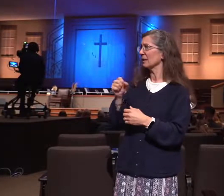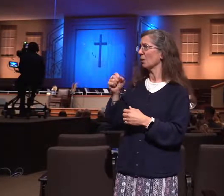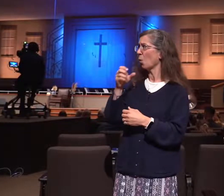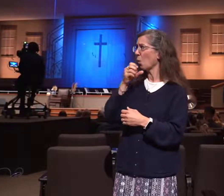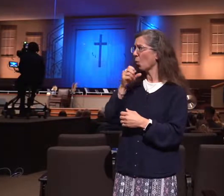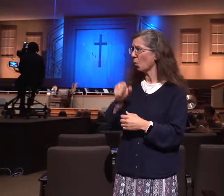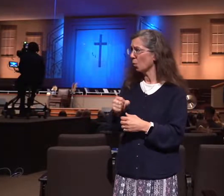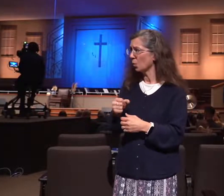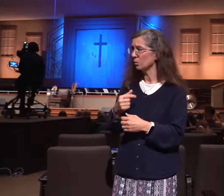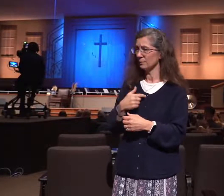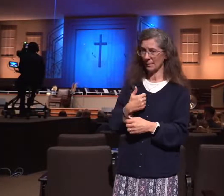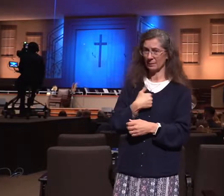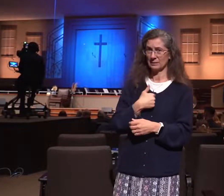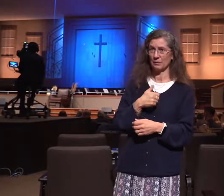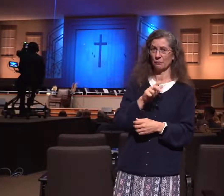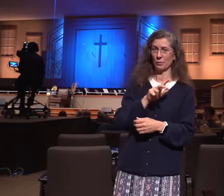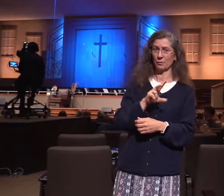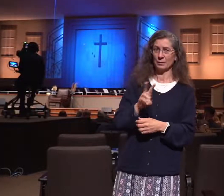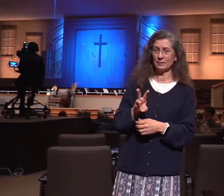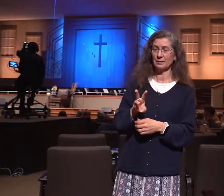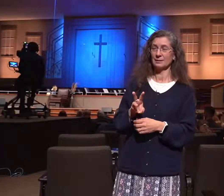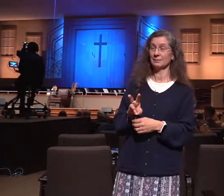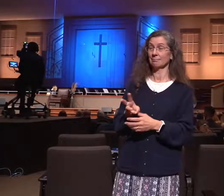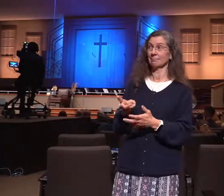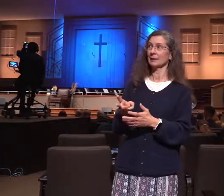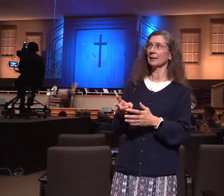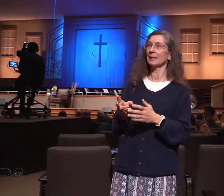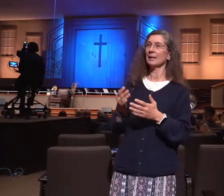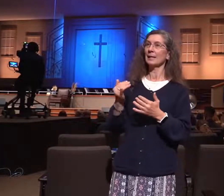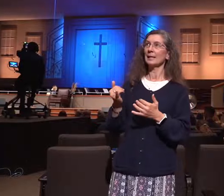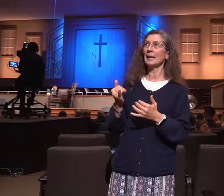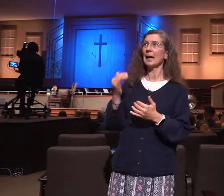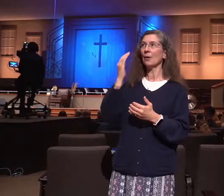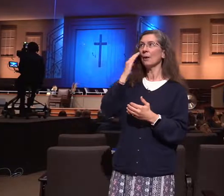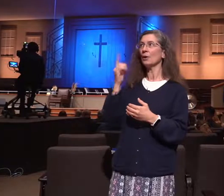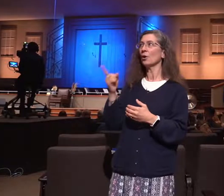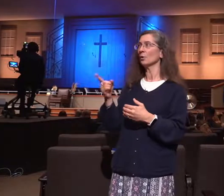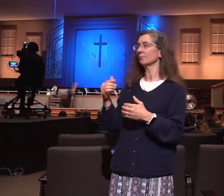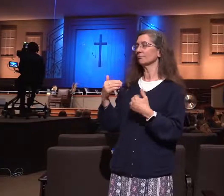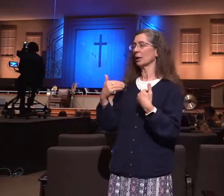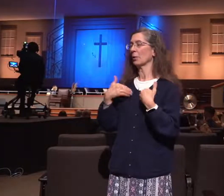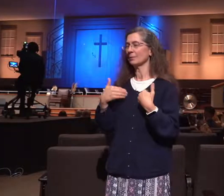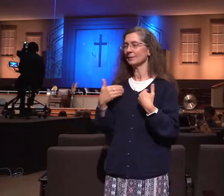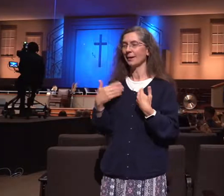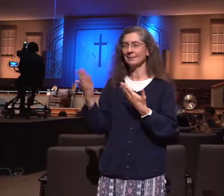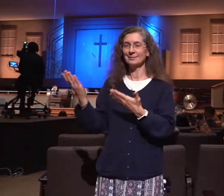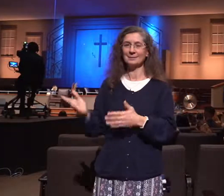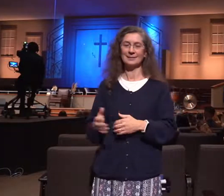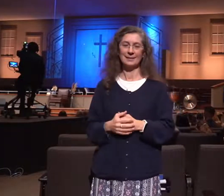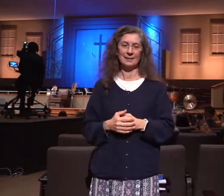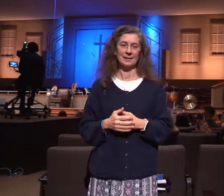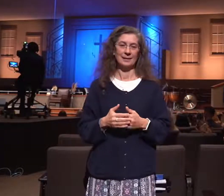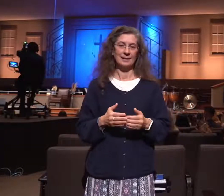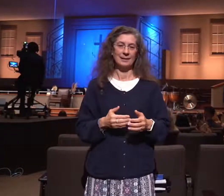that was old, ancient. And of course, now I know he was just in the prime of life, amen?